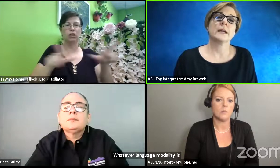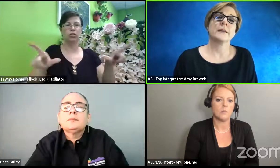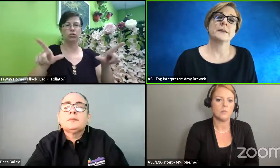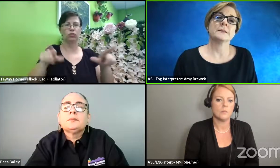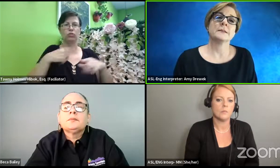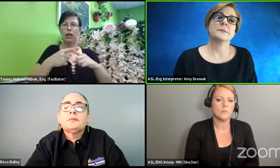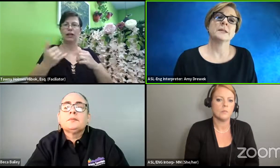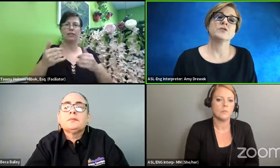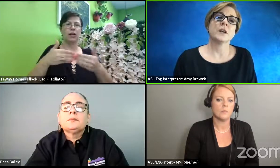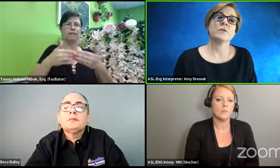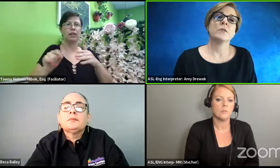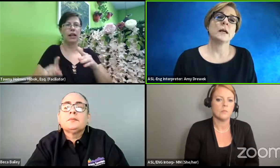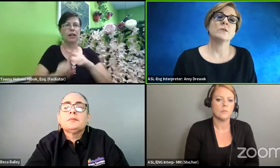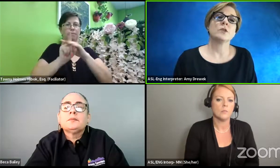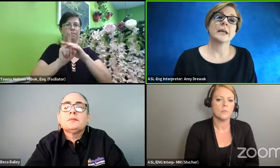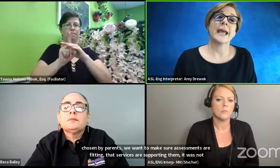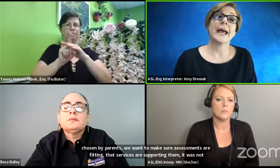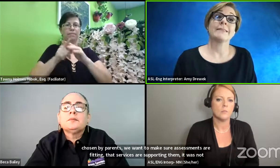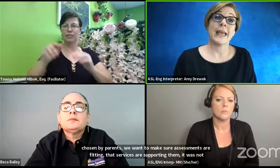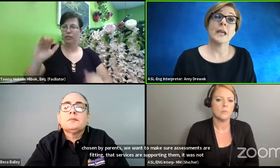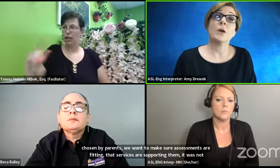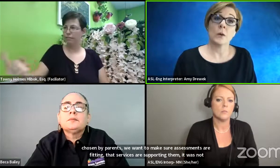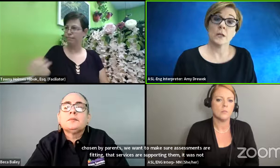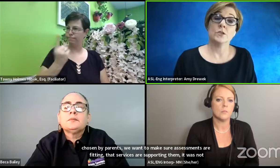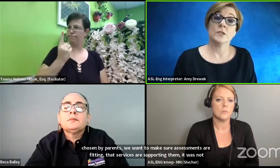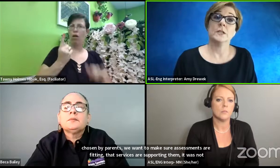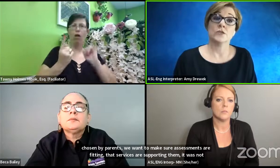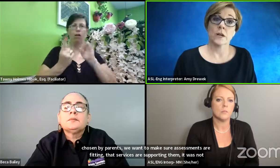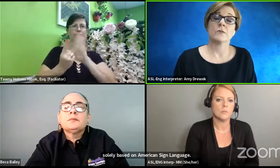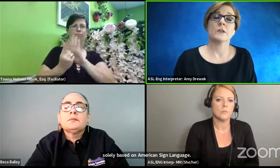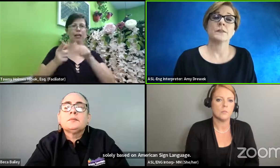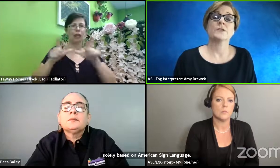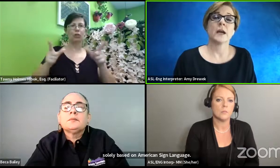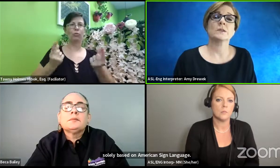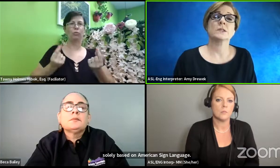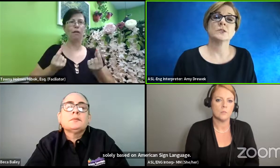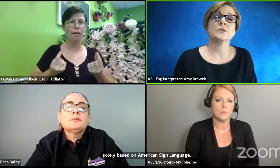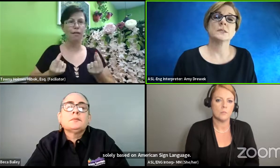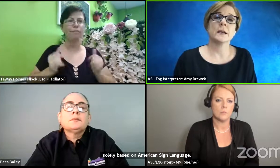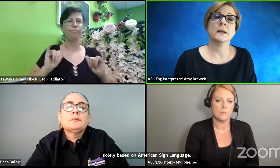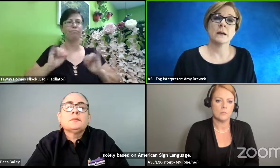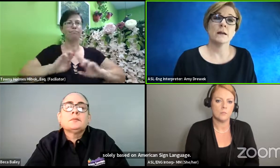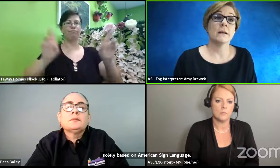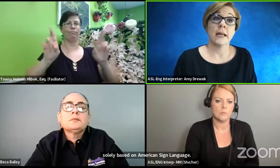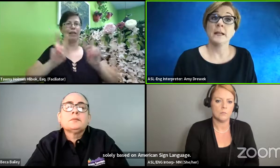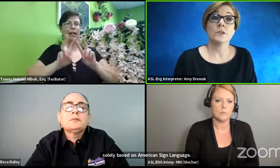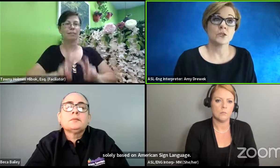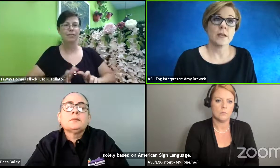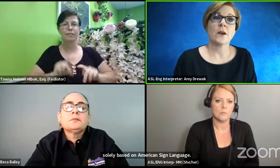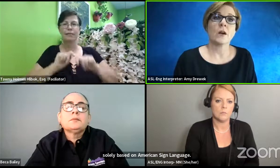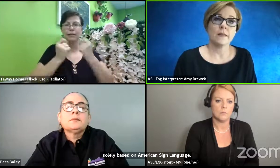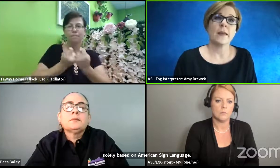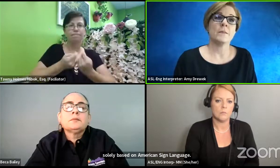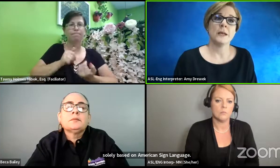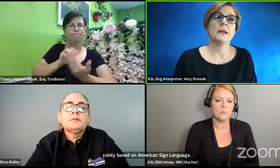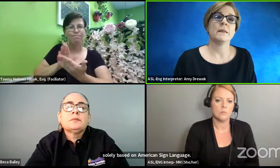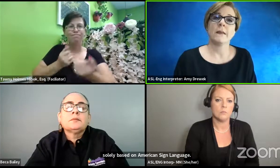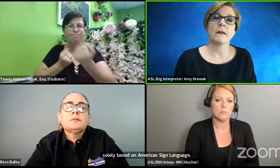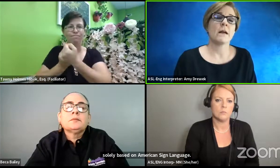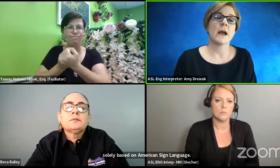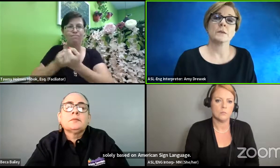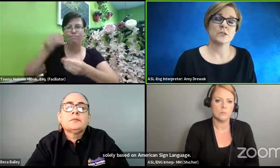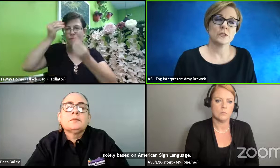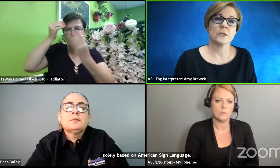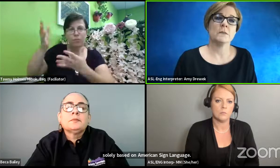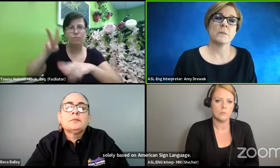We were looking at the system in general and looking at language in general. If the child is using English, then are they